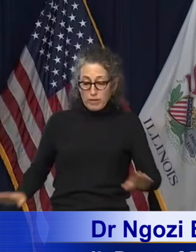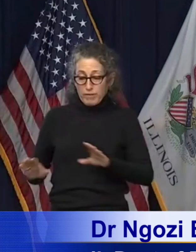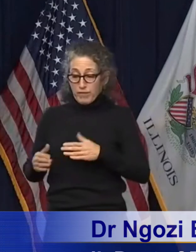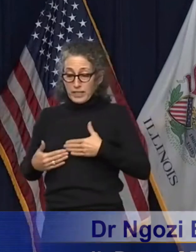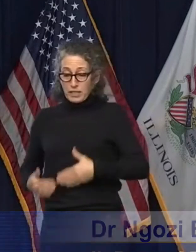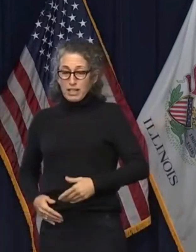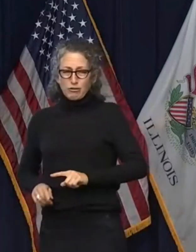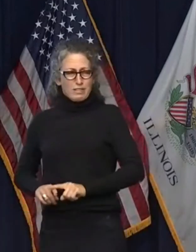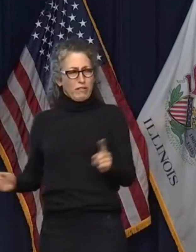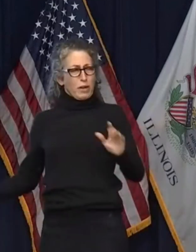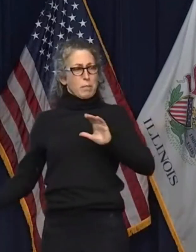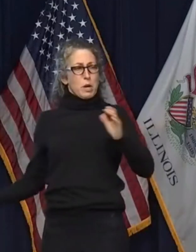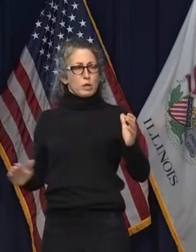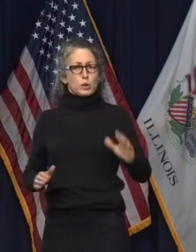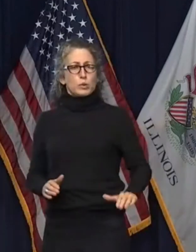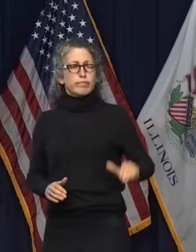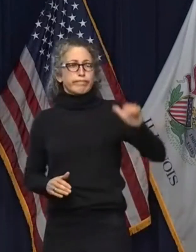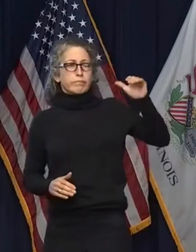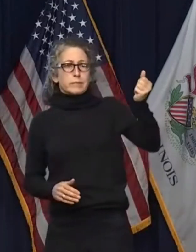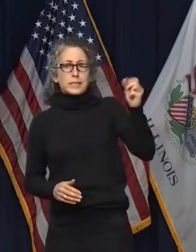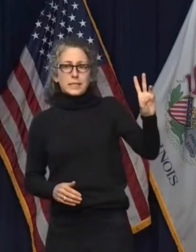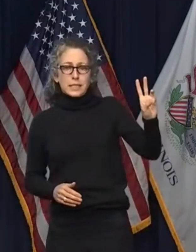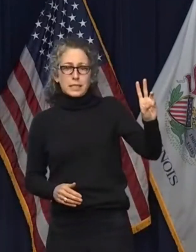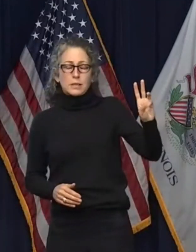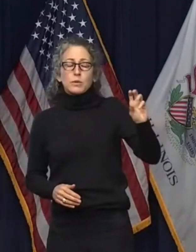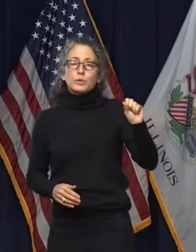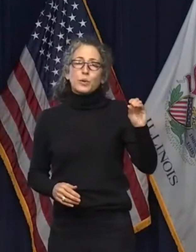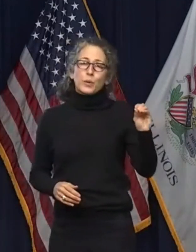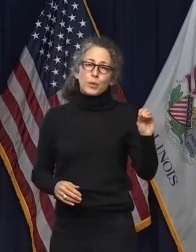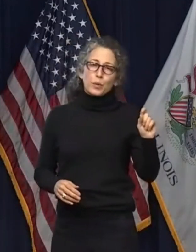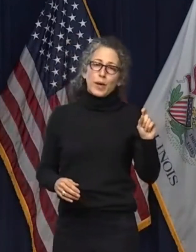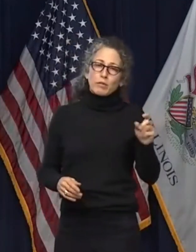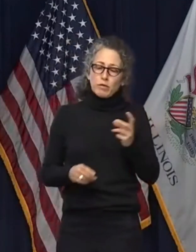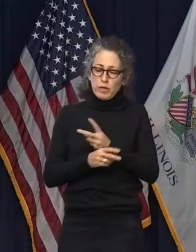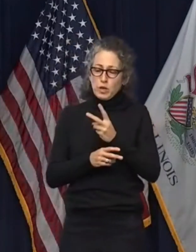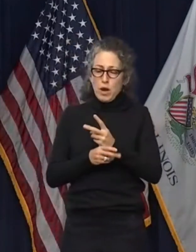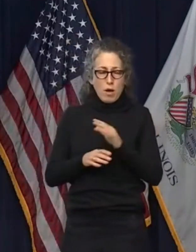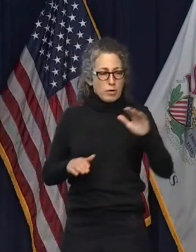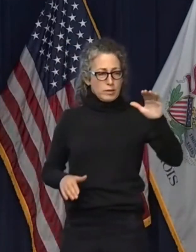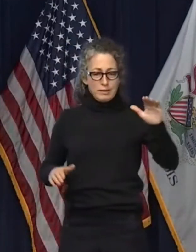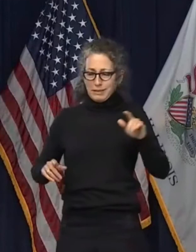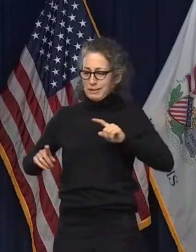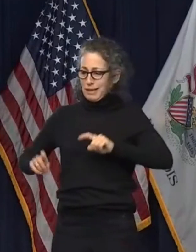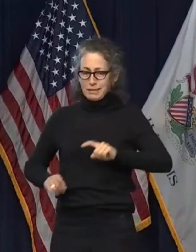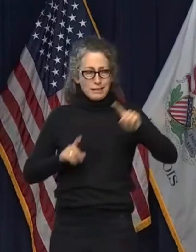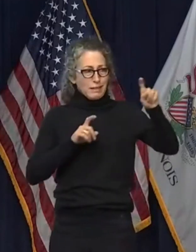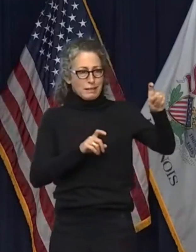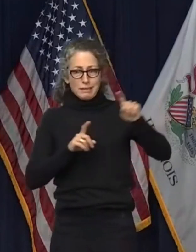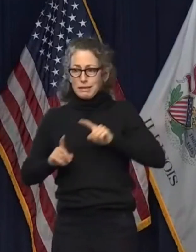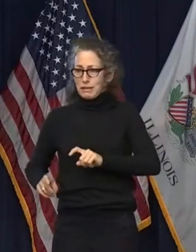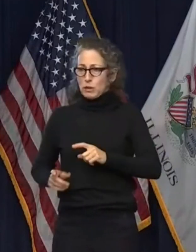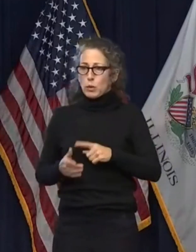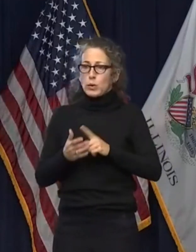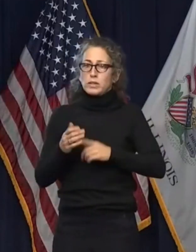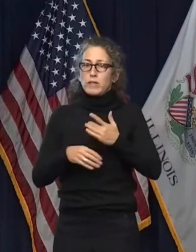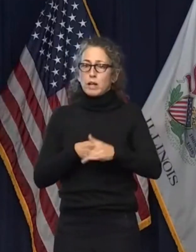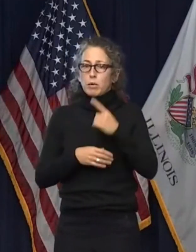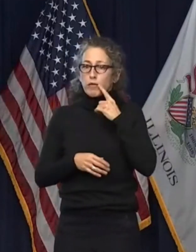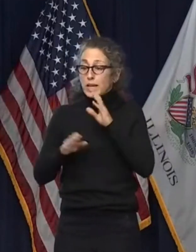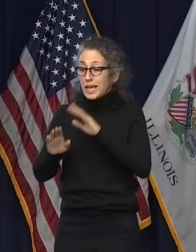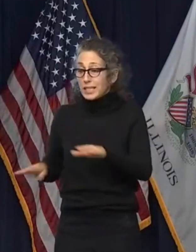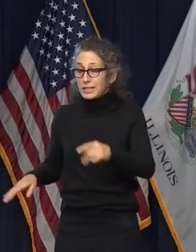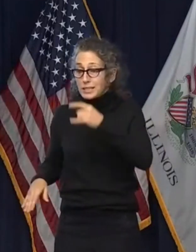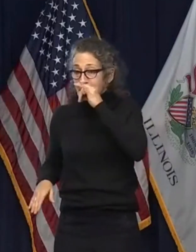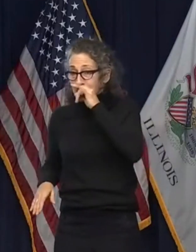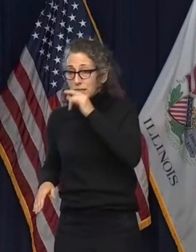again, we need to kind of deal with where we are now, and then at a time much later, we can talk about what's available for kids and